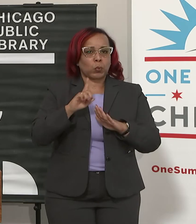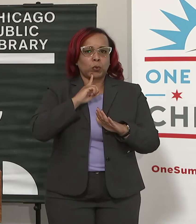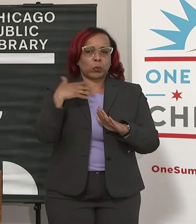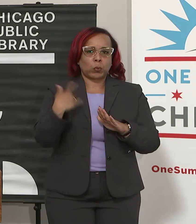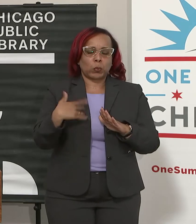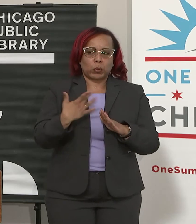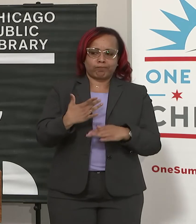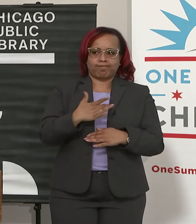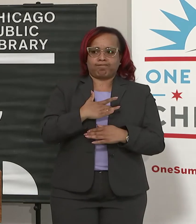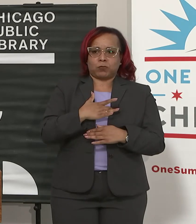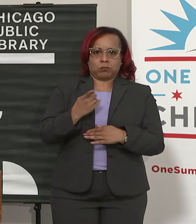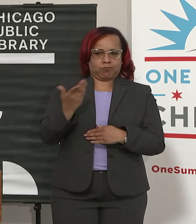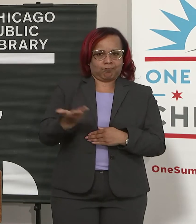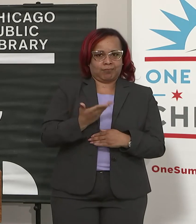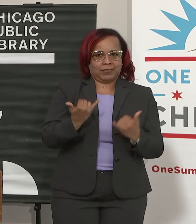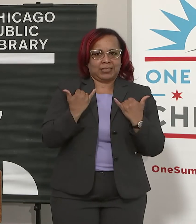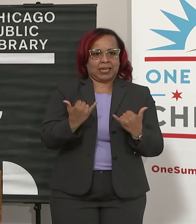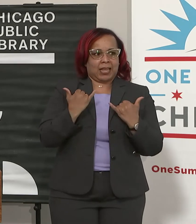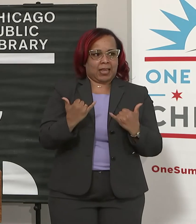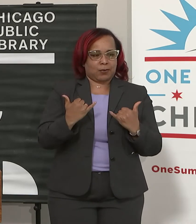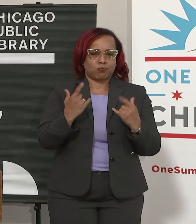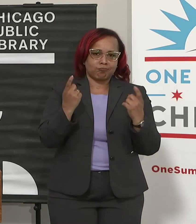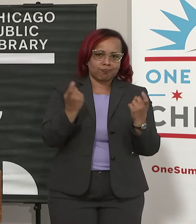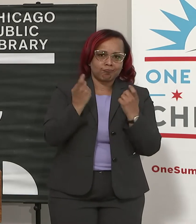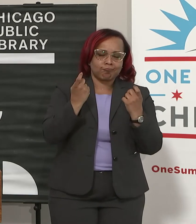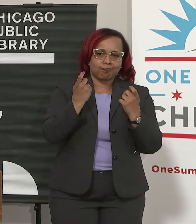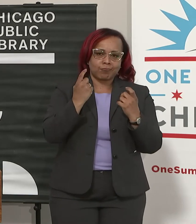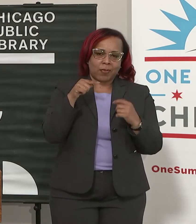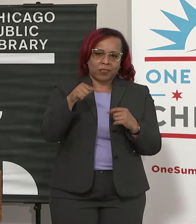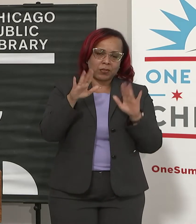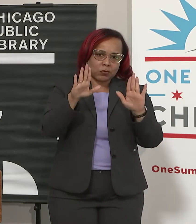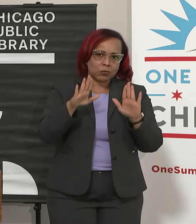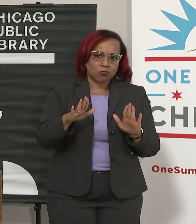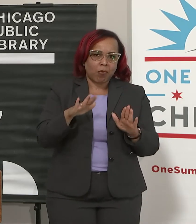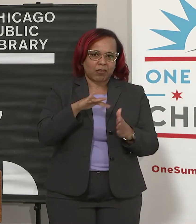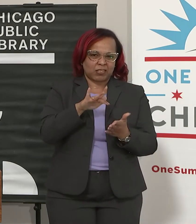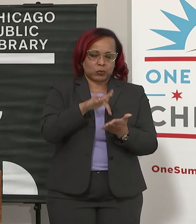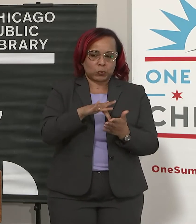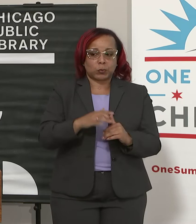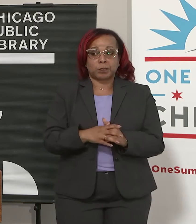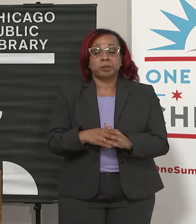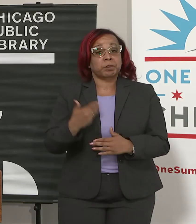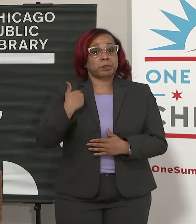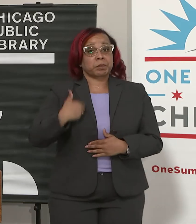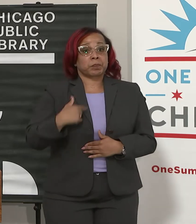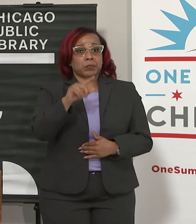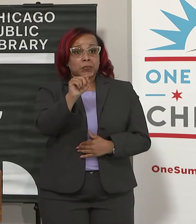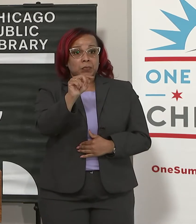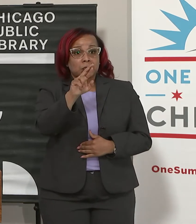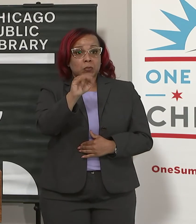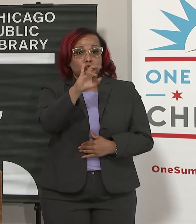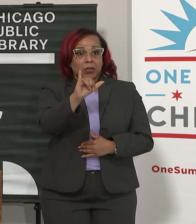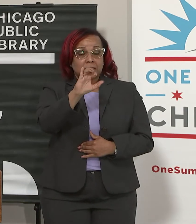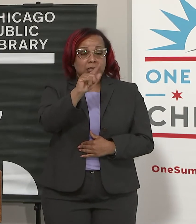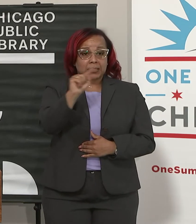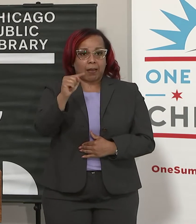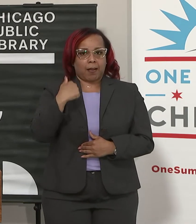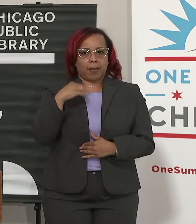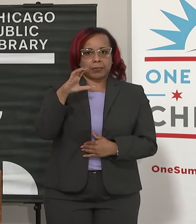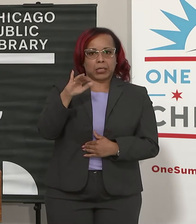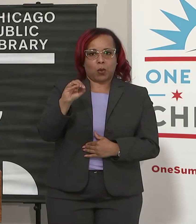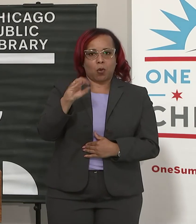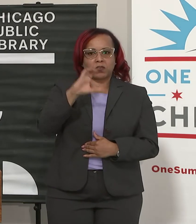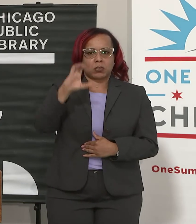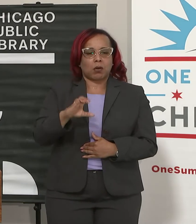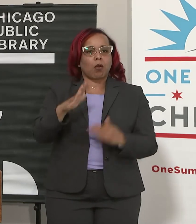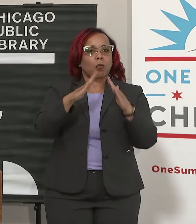to have her presence today to commemorate this great center. My name is Tracey Scott, and I'm CEO of the